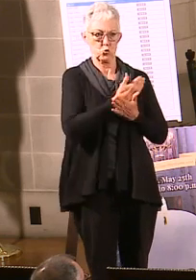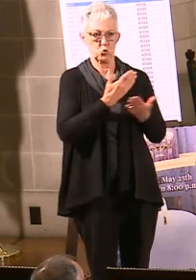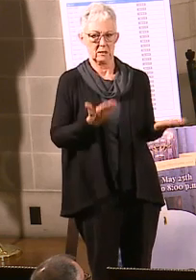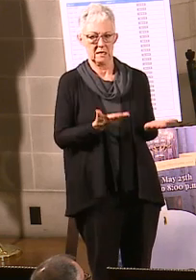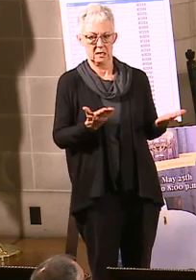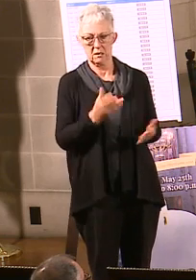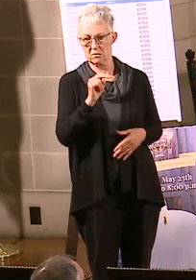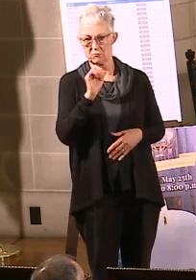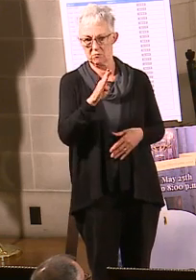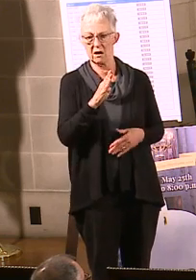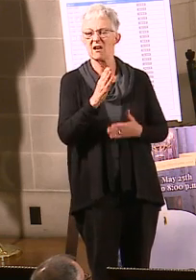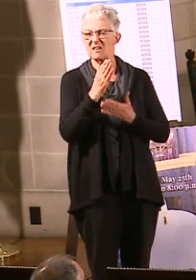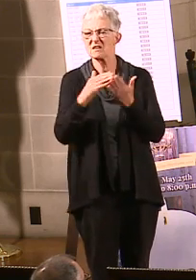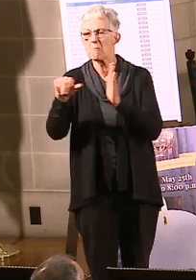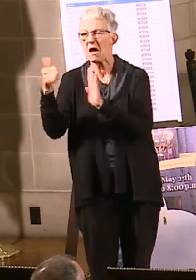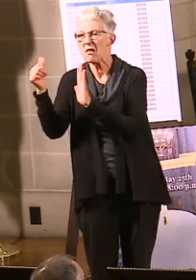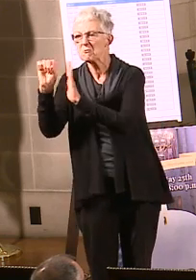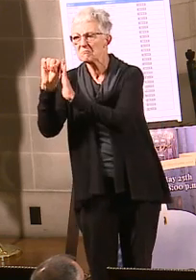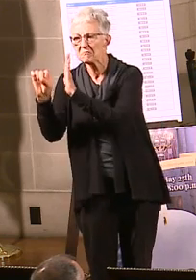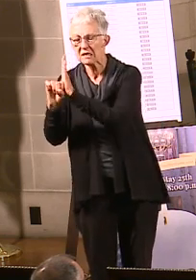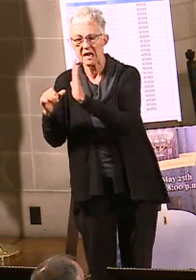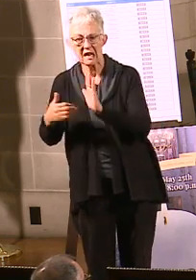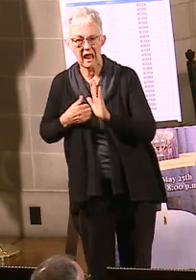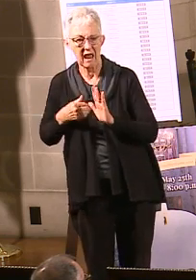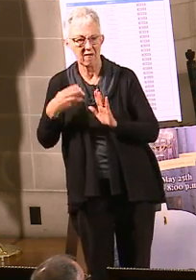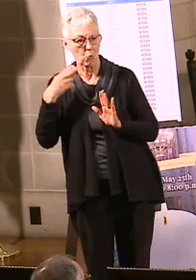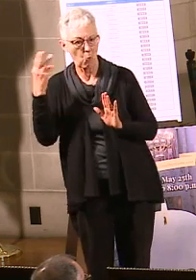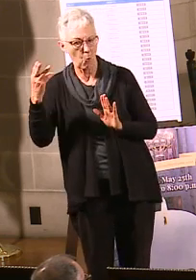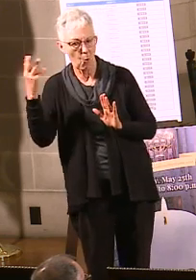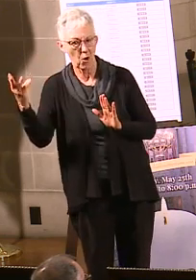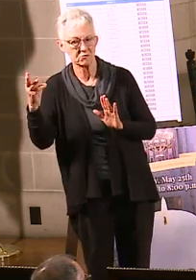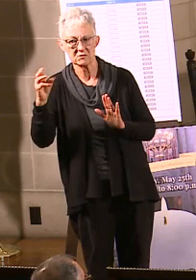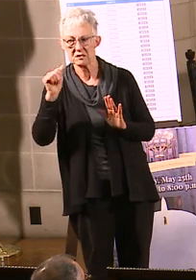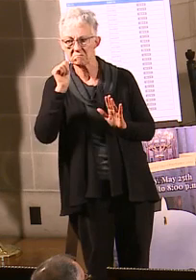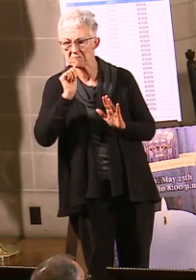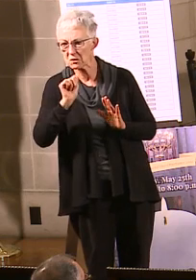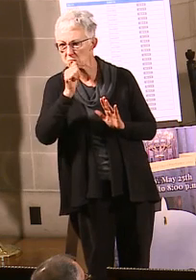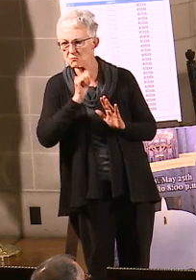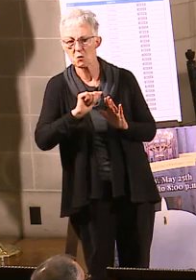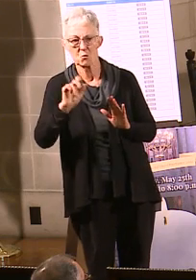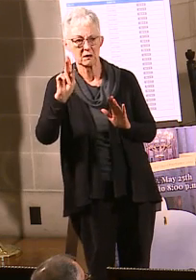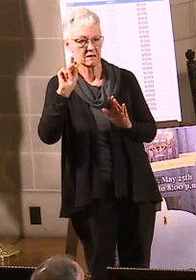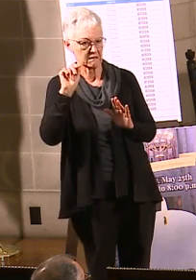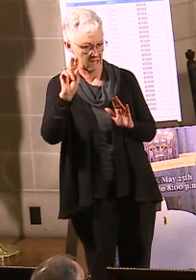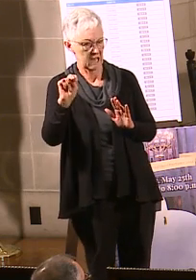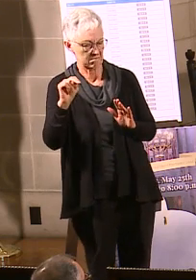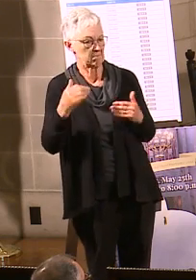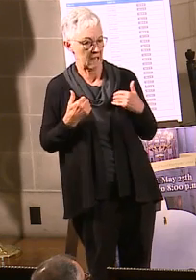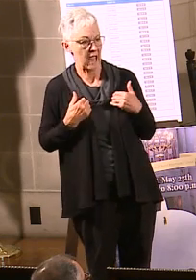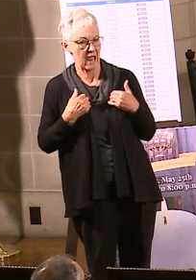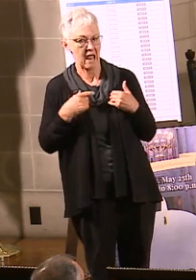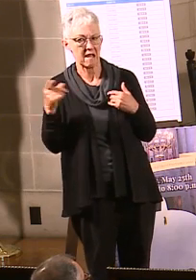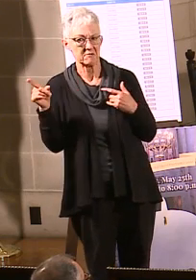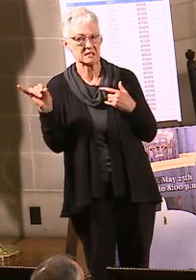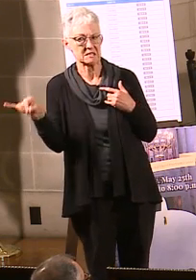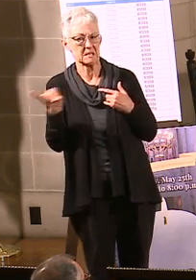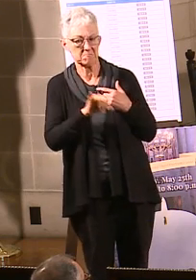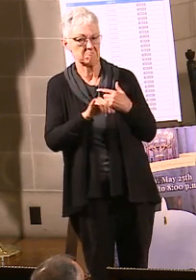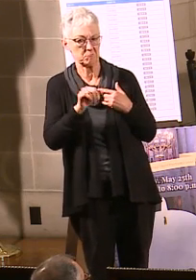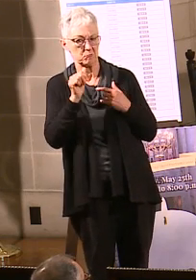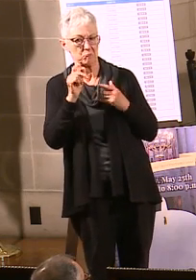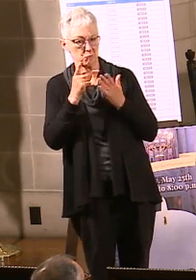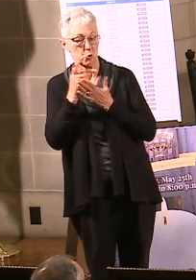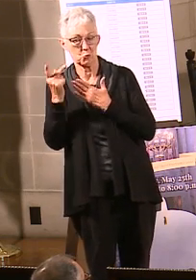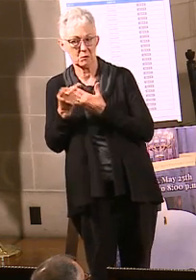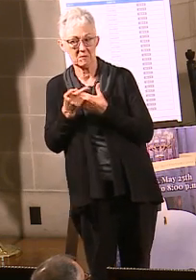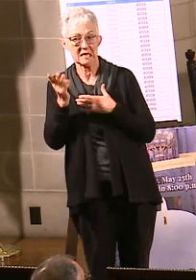like Washington, Arizona, Kansas, New Hampshire, and several others. And we're excited to see what we learn at DAS and if there's an